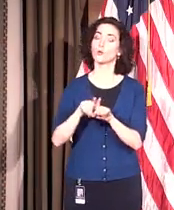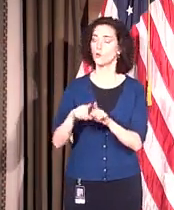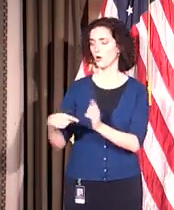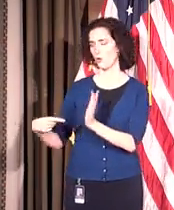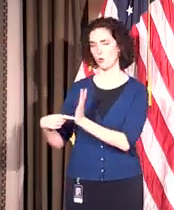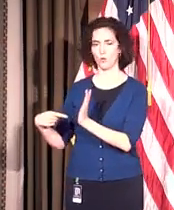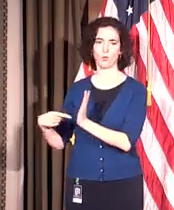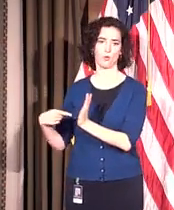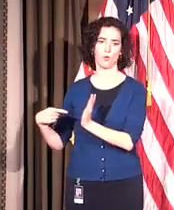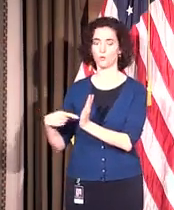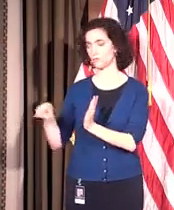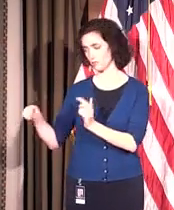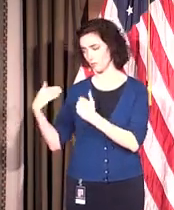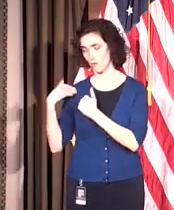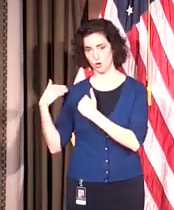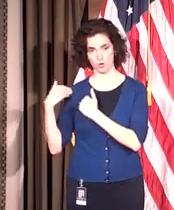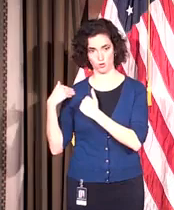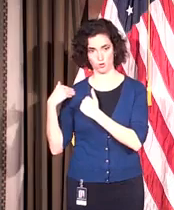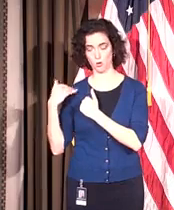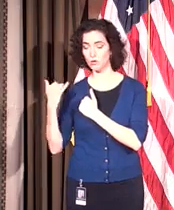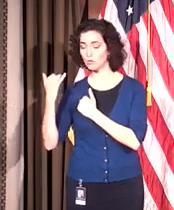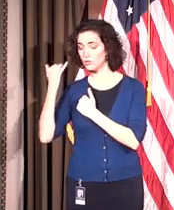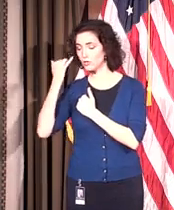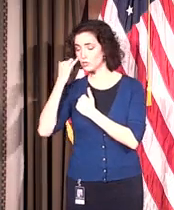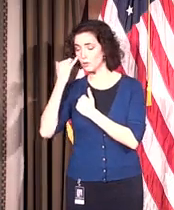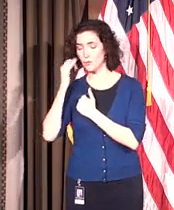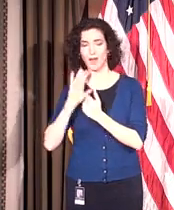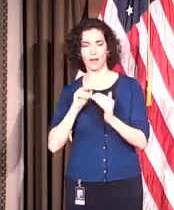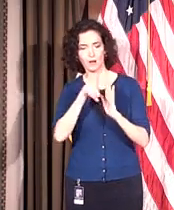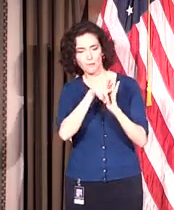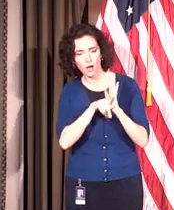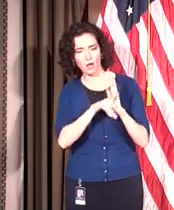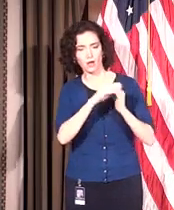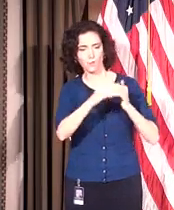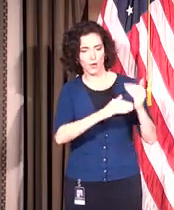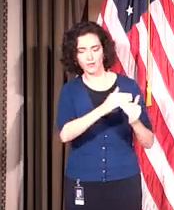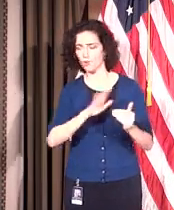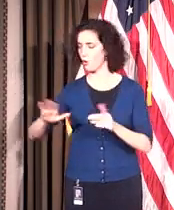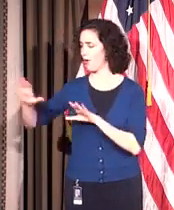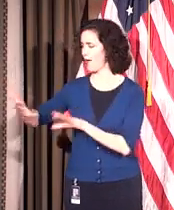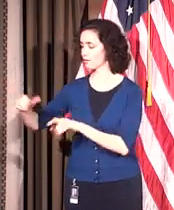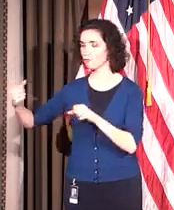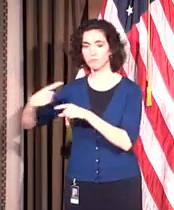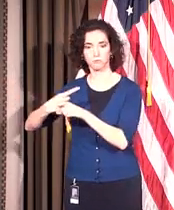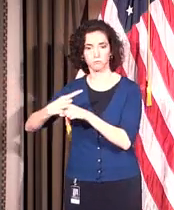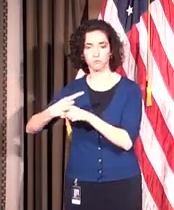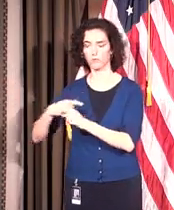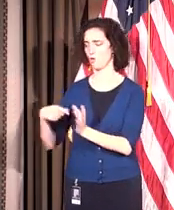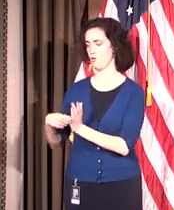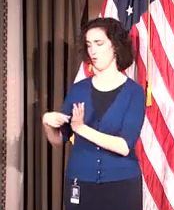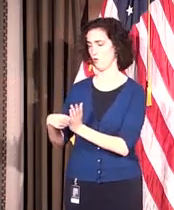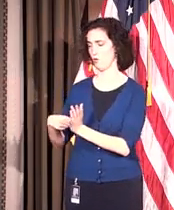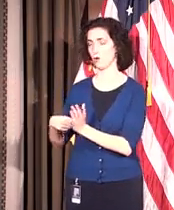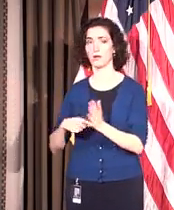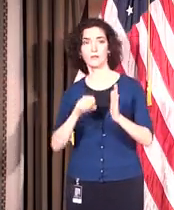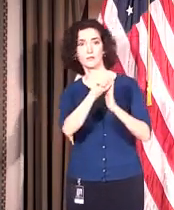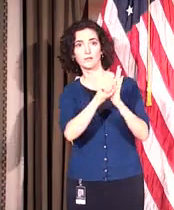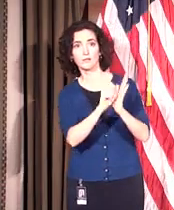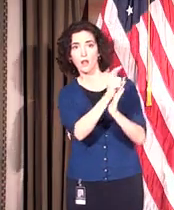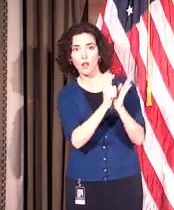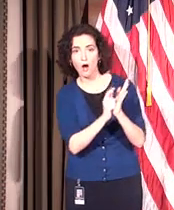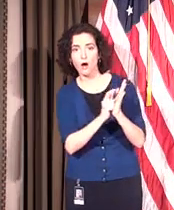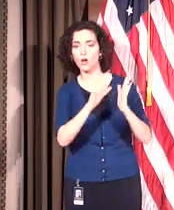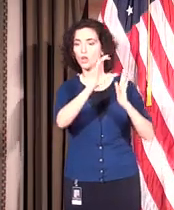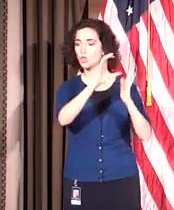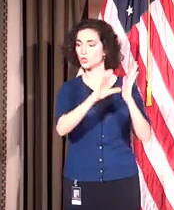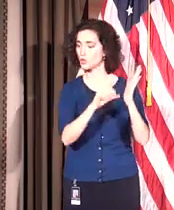accountable when their actions conflict with our policies and procedures, the laws of the state, and the